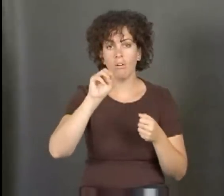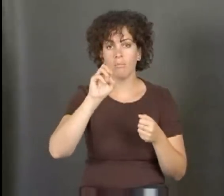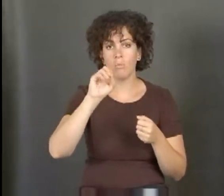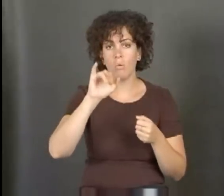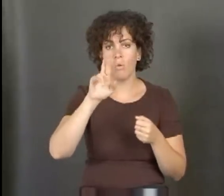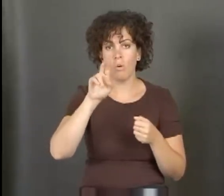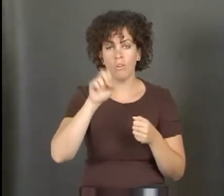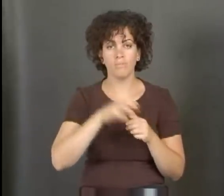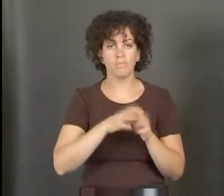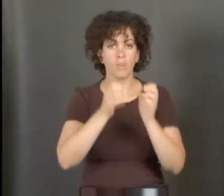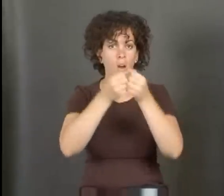Armoire.